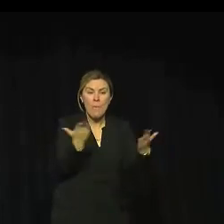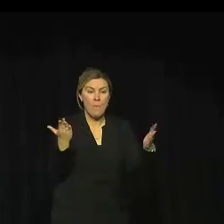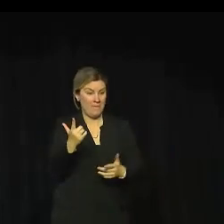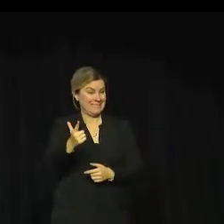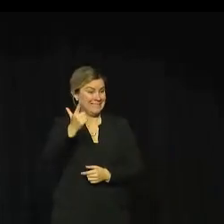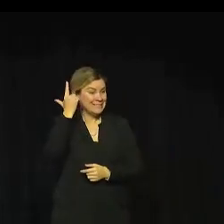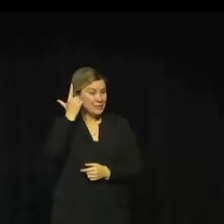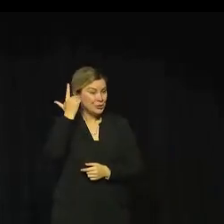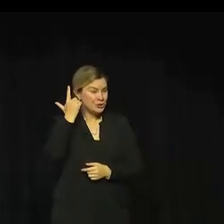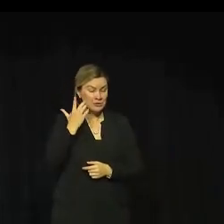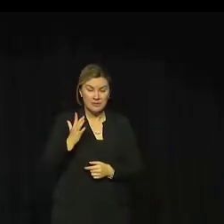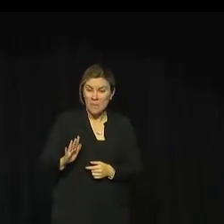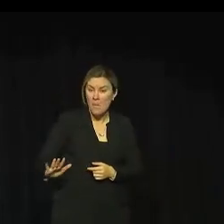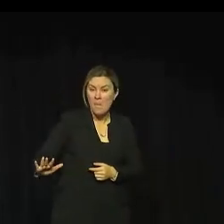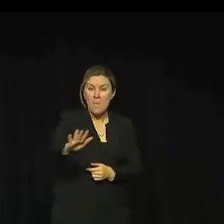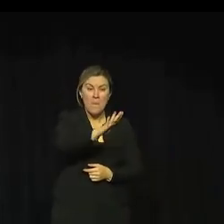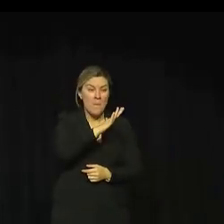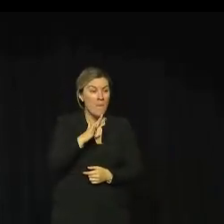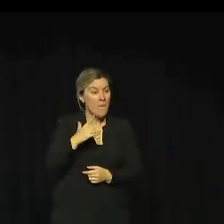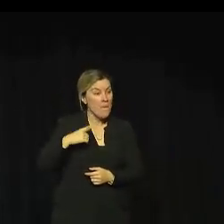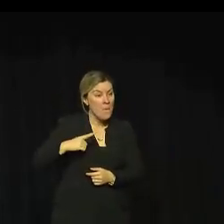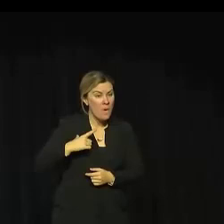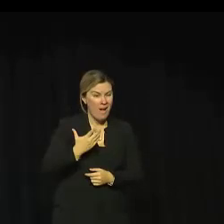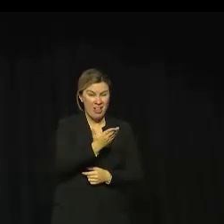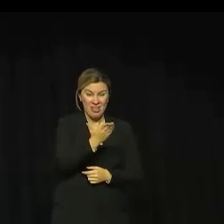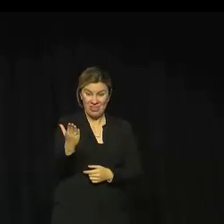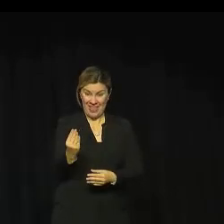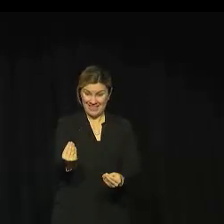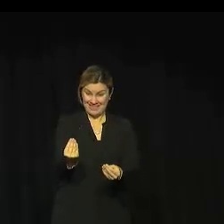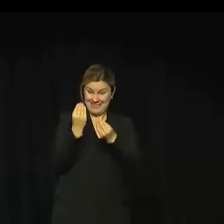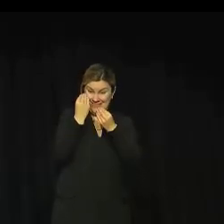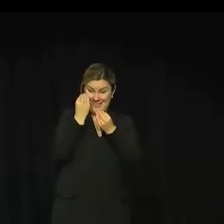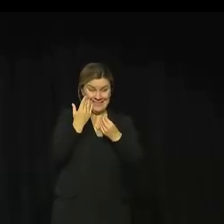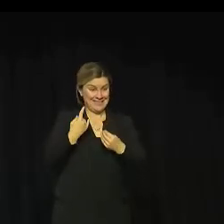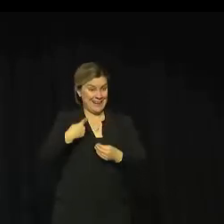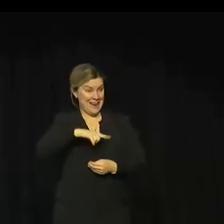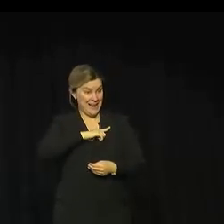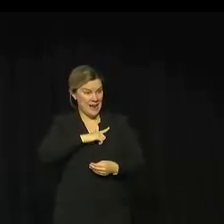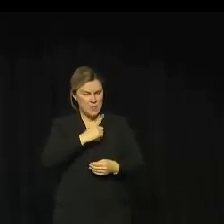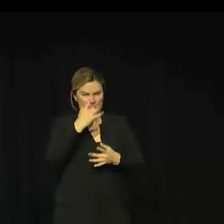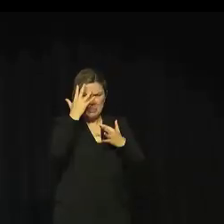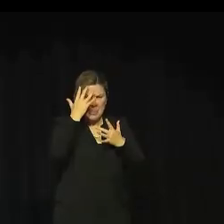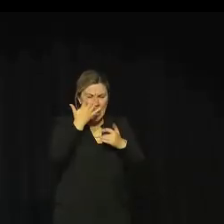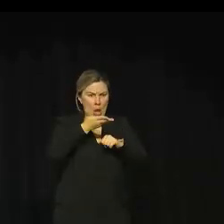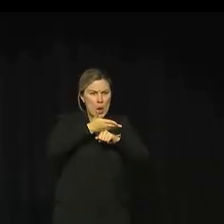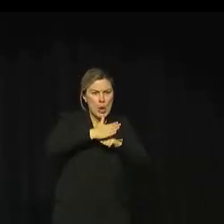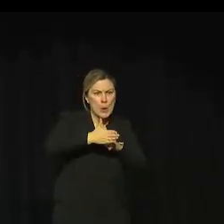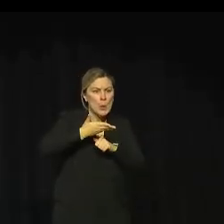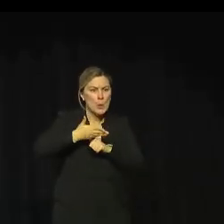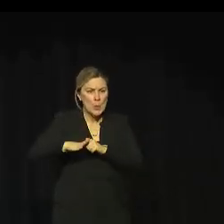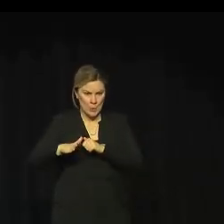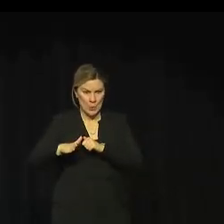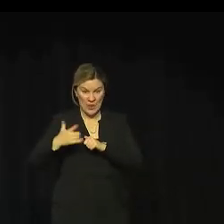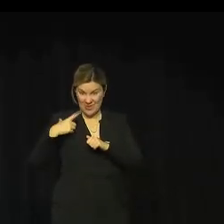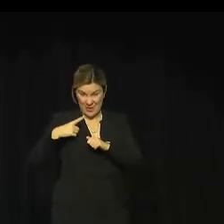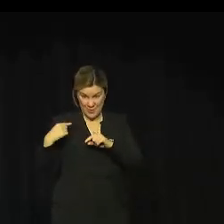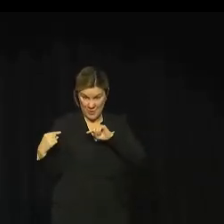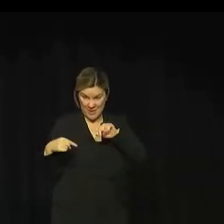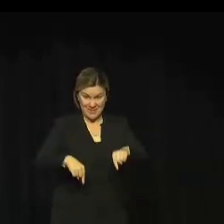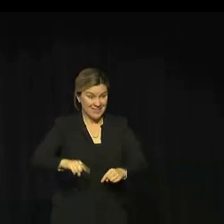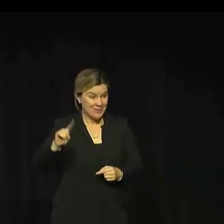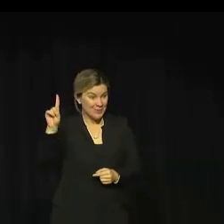because they teach us to think in new thoughts, and that's why we're here